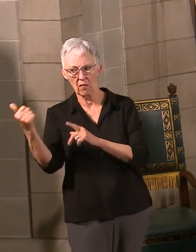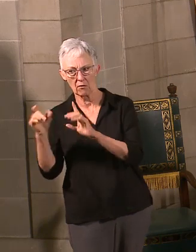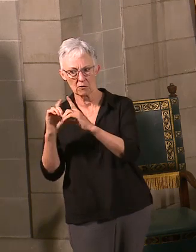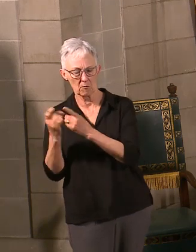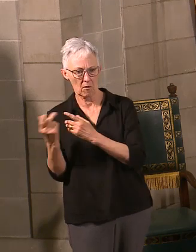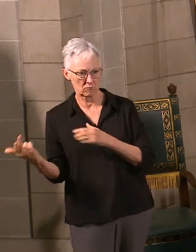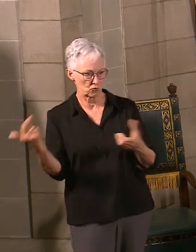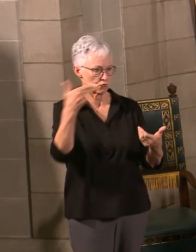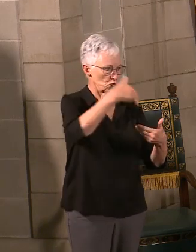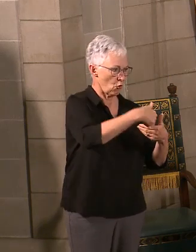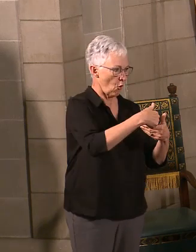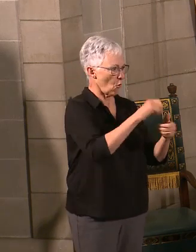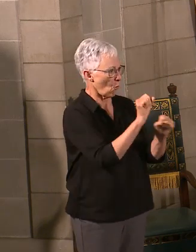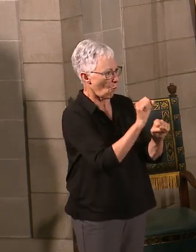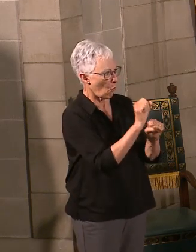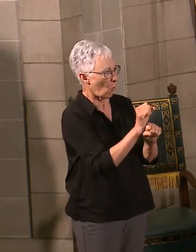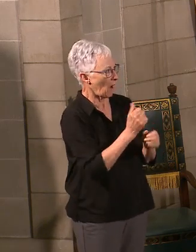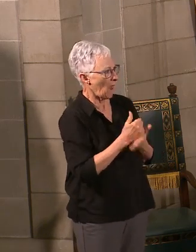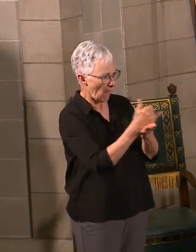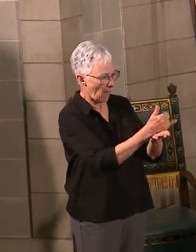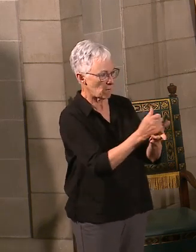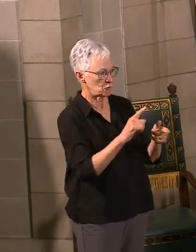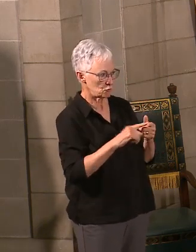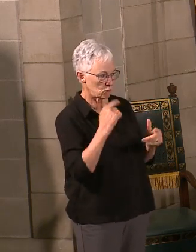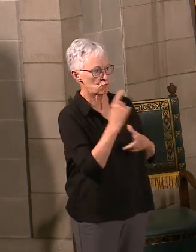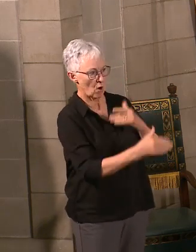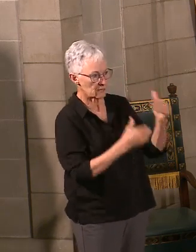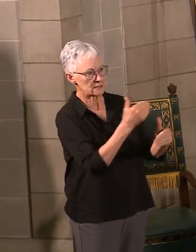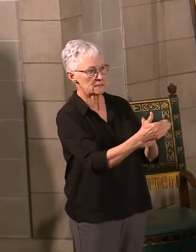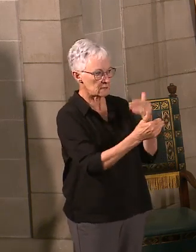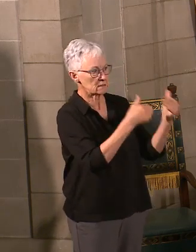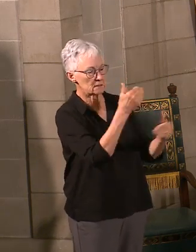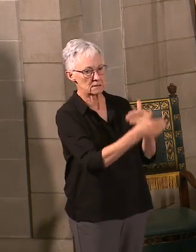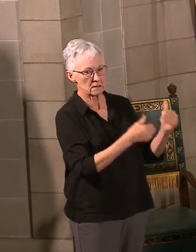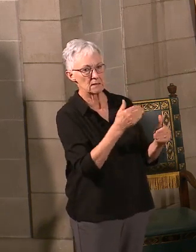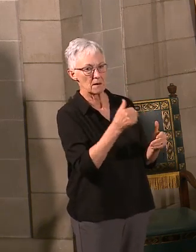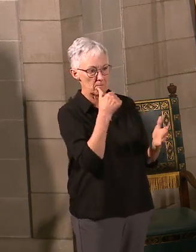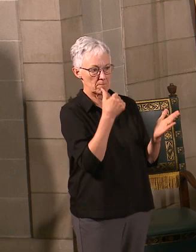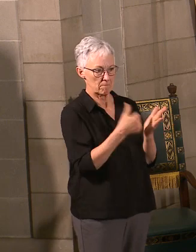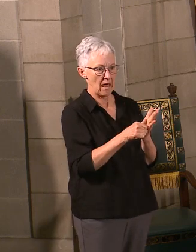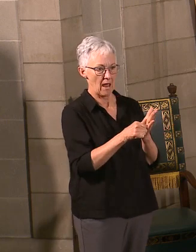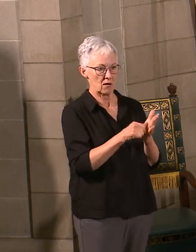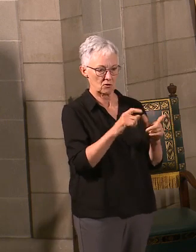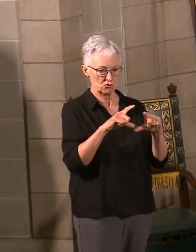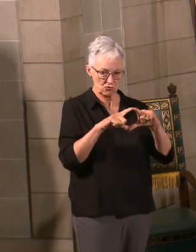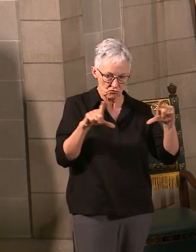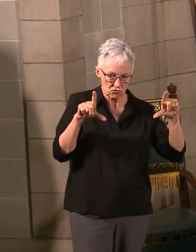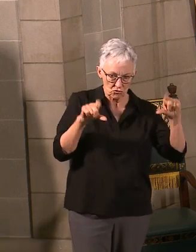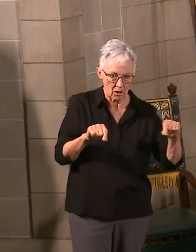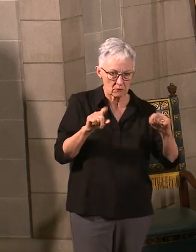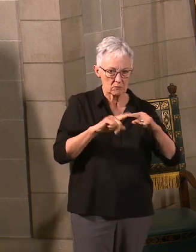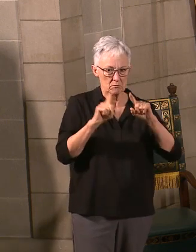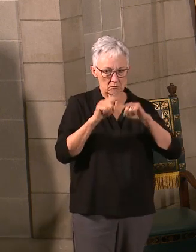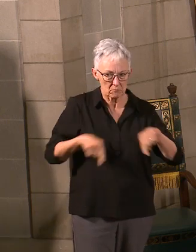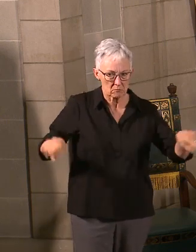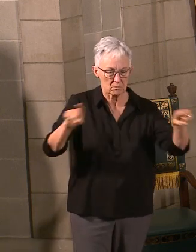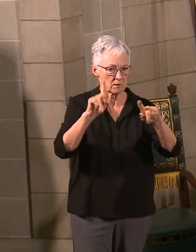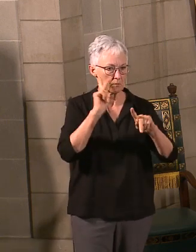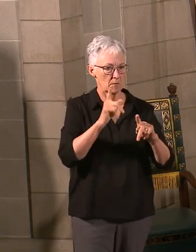possible. We're still shooting to try and hit our goal of that 21 to 28 days. And just to put that in perspective, even with all